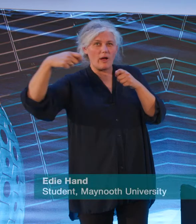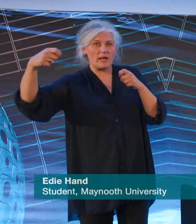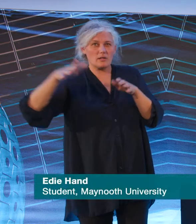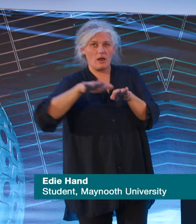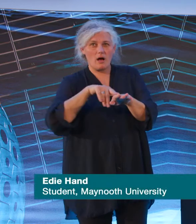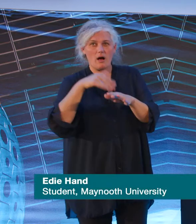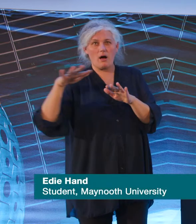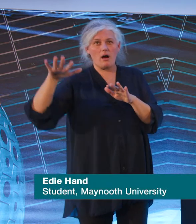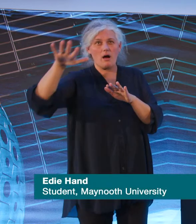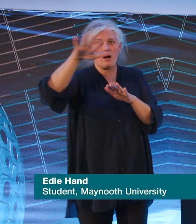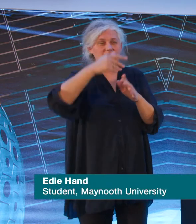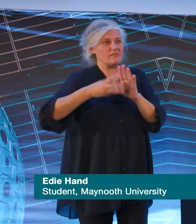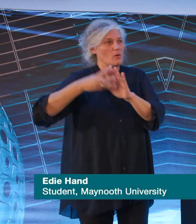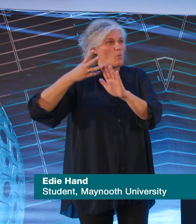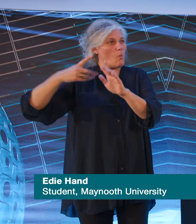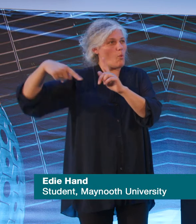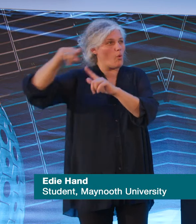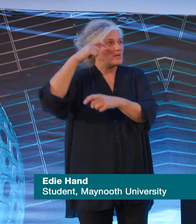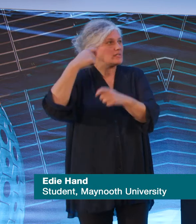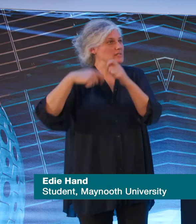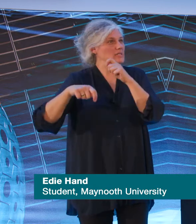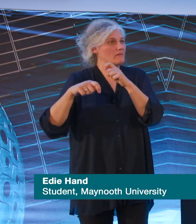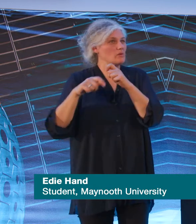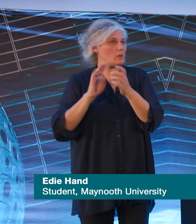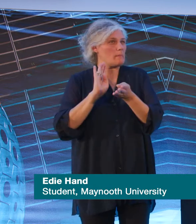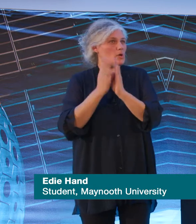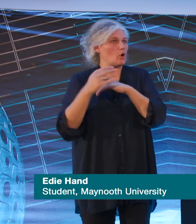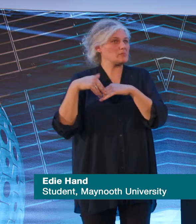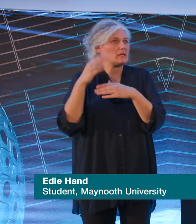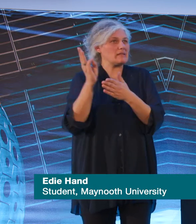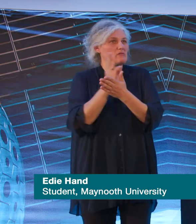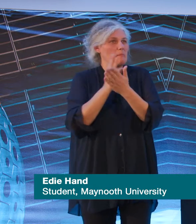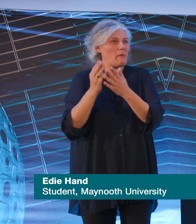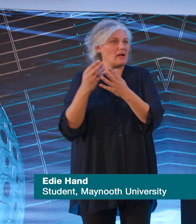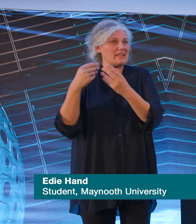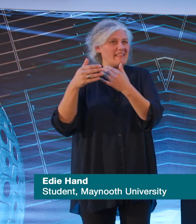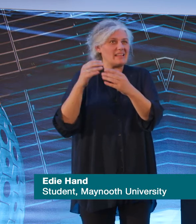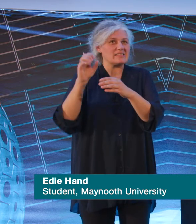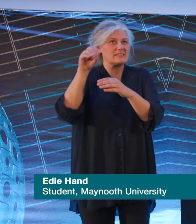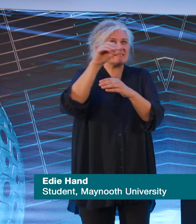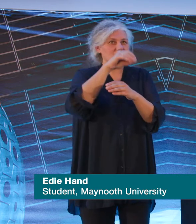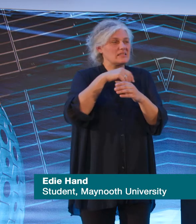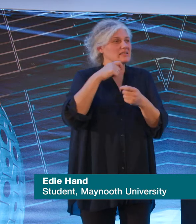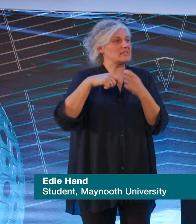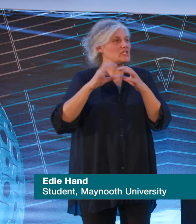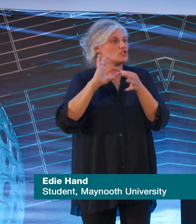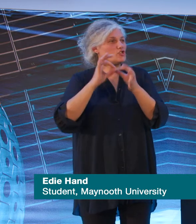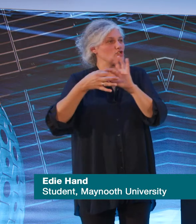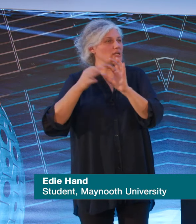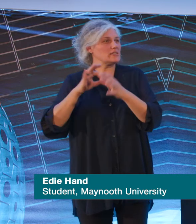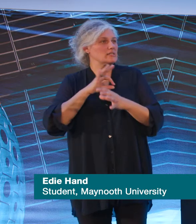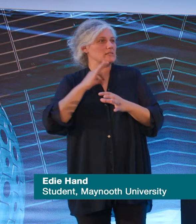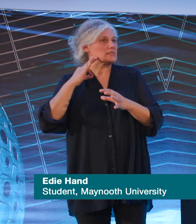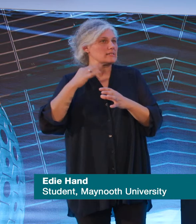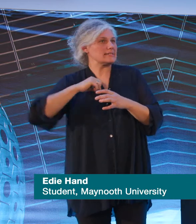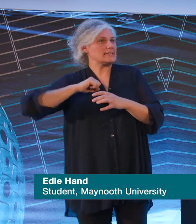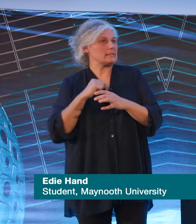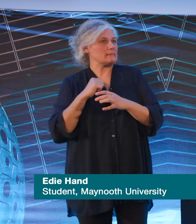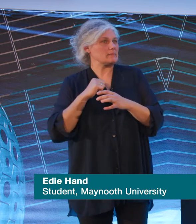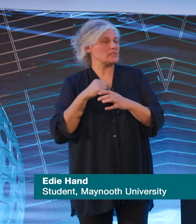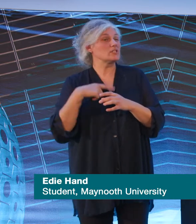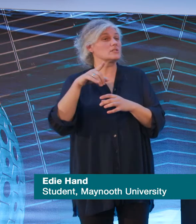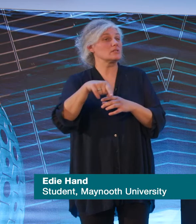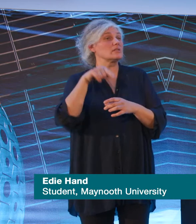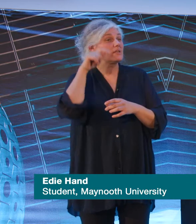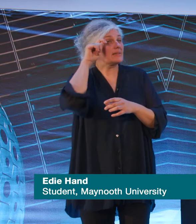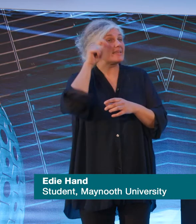across once compact earth that has since been loosened by the elements. His chin dips to his chest and he keeps it there. She takes